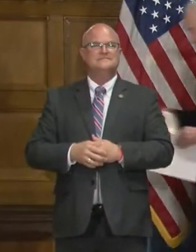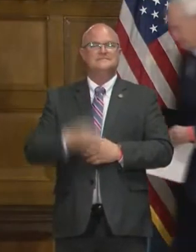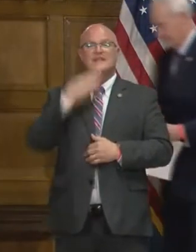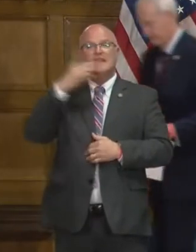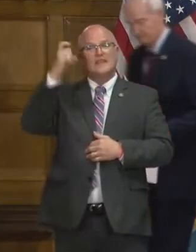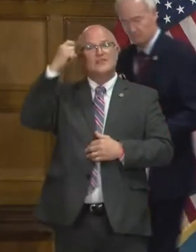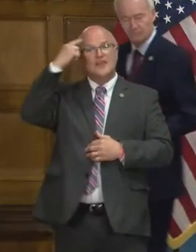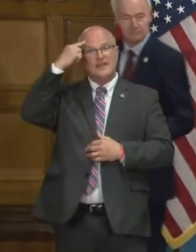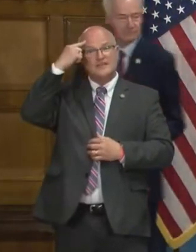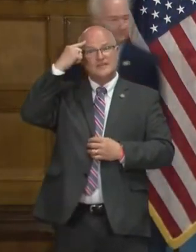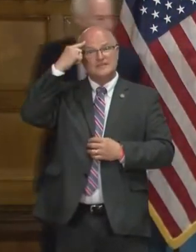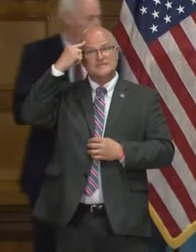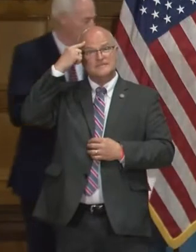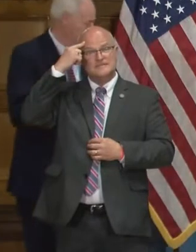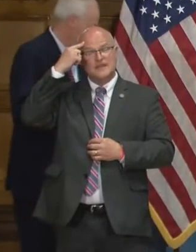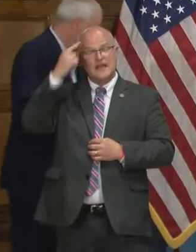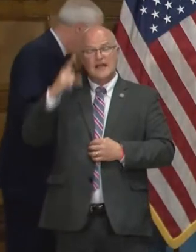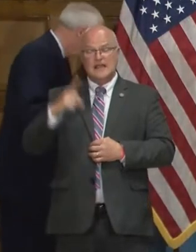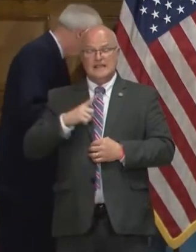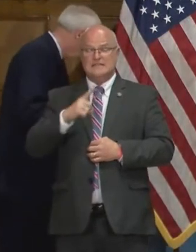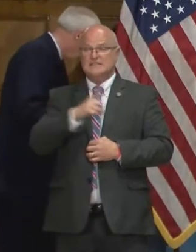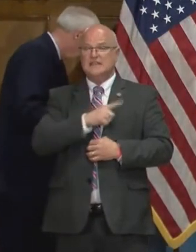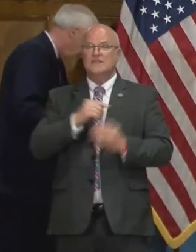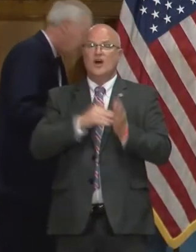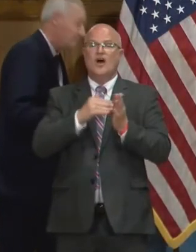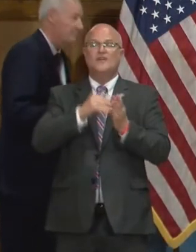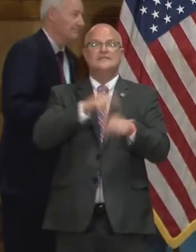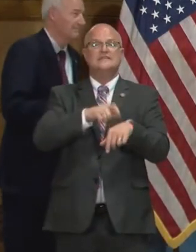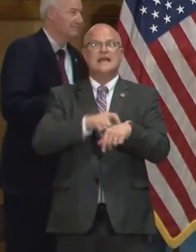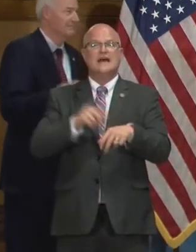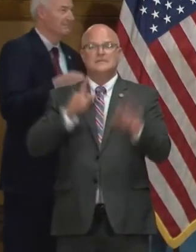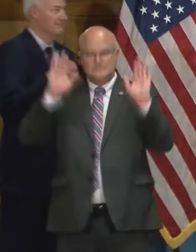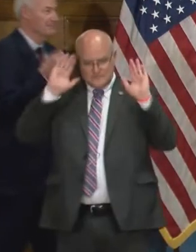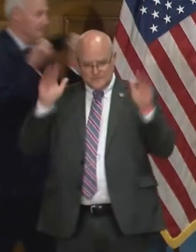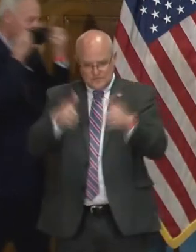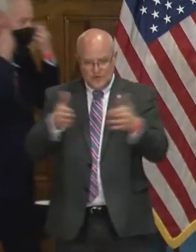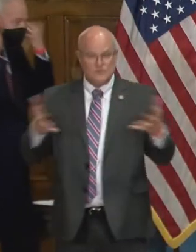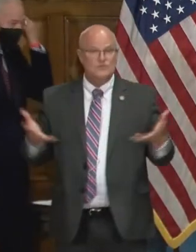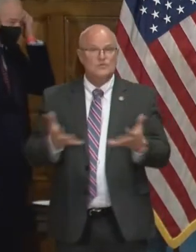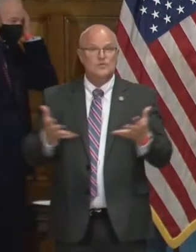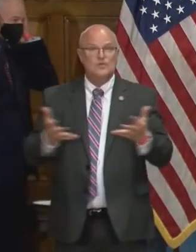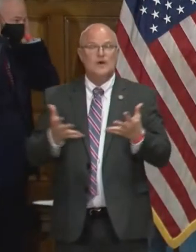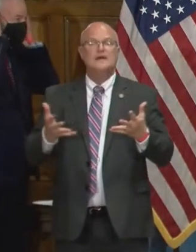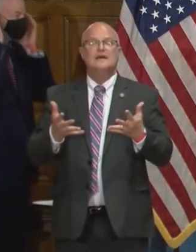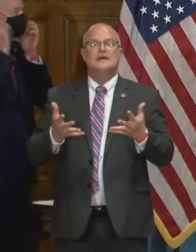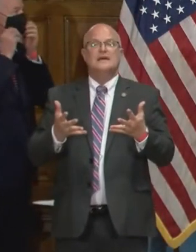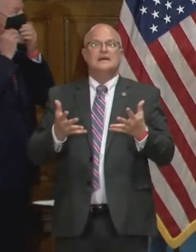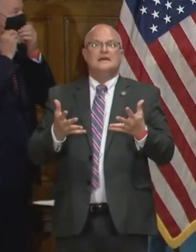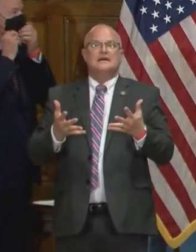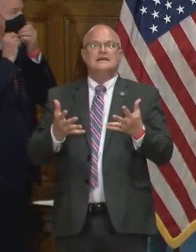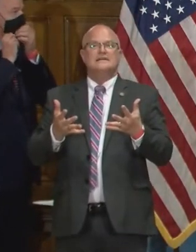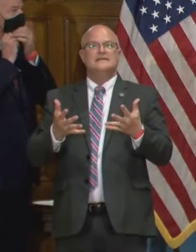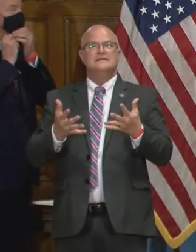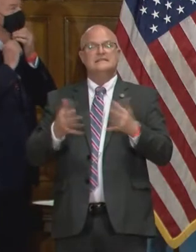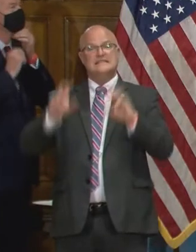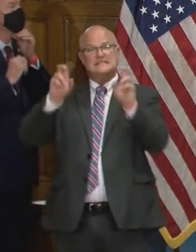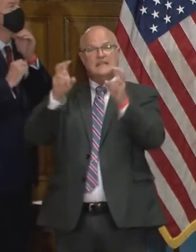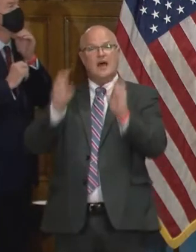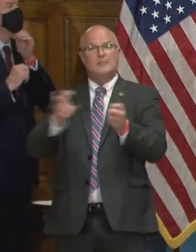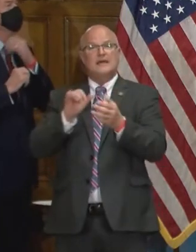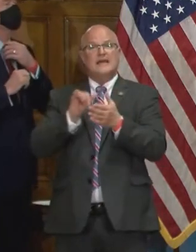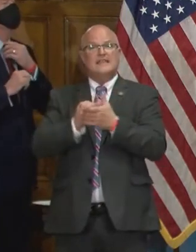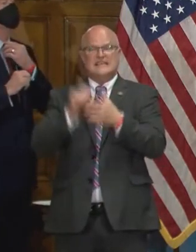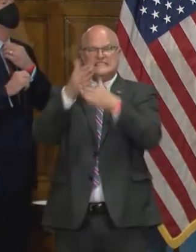Thank you, Governor. You know, legislative sessions are often a time where the focus is on, or the focus can be on, the topics